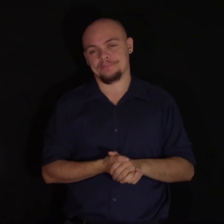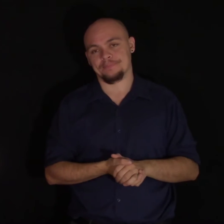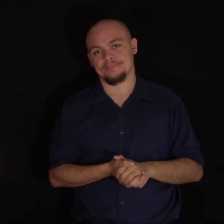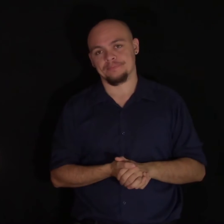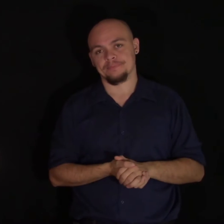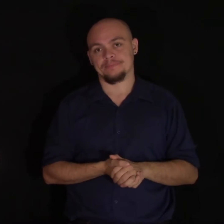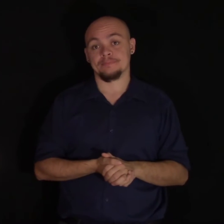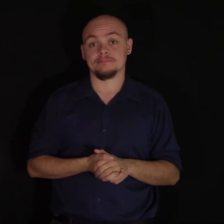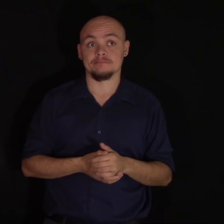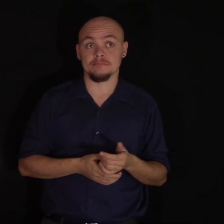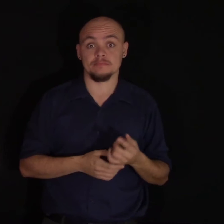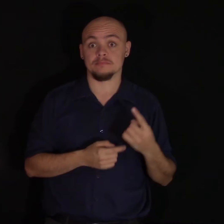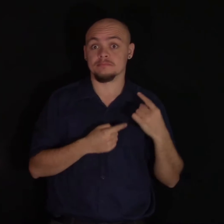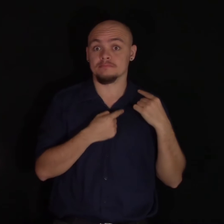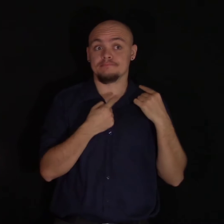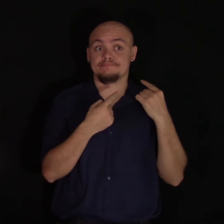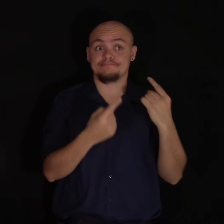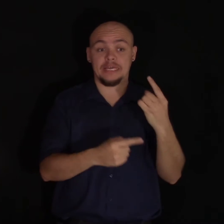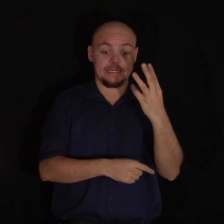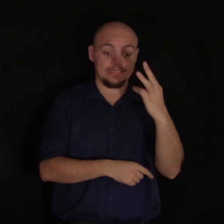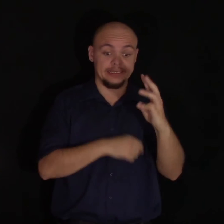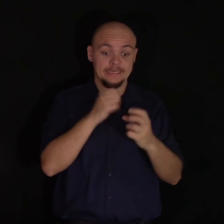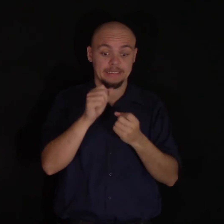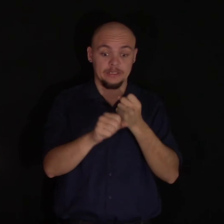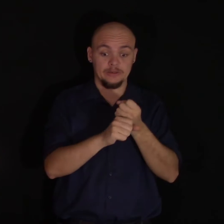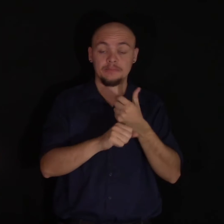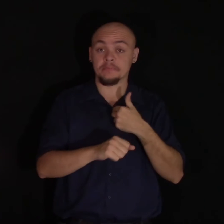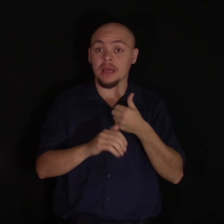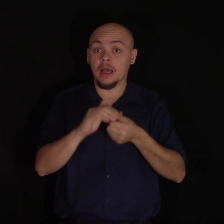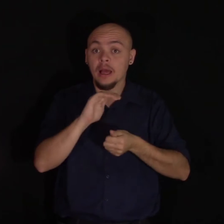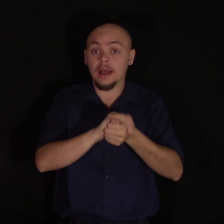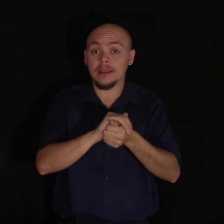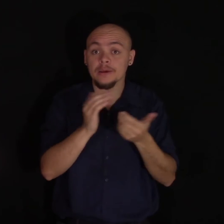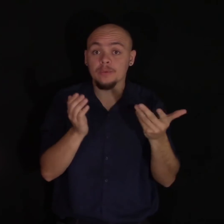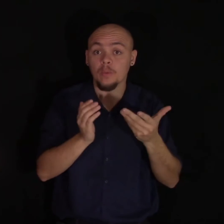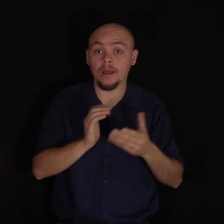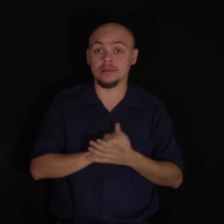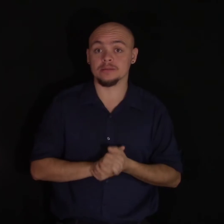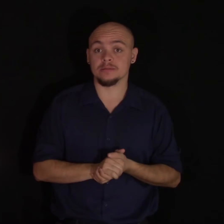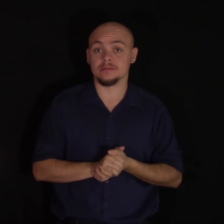What have I been hiding for 16 years?